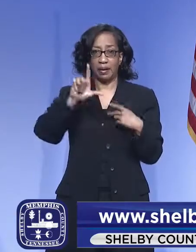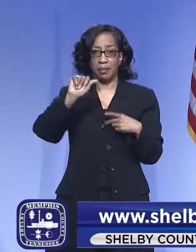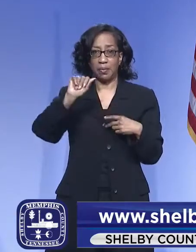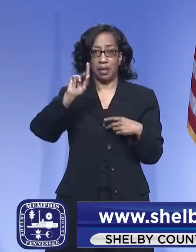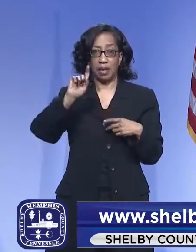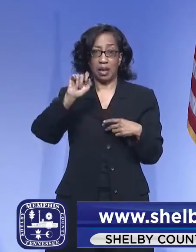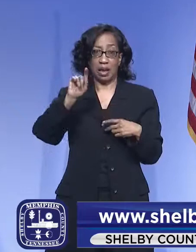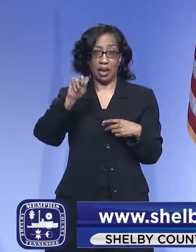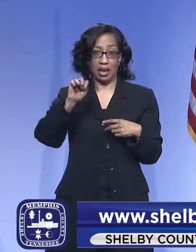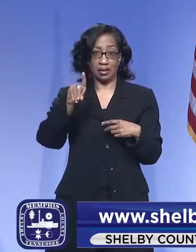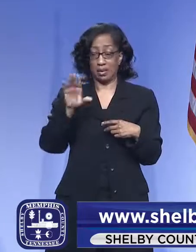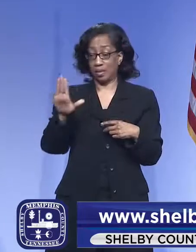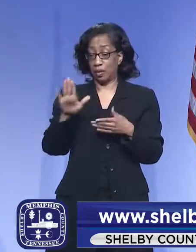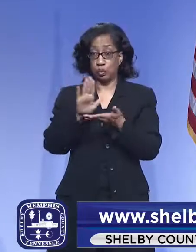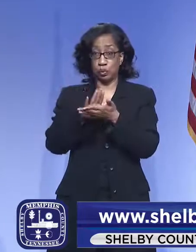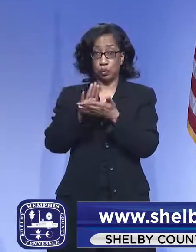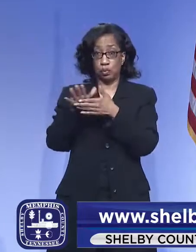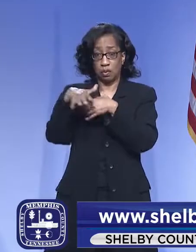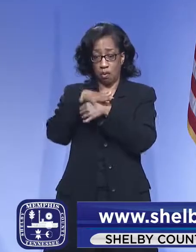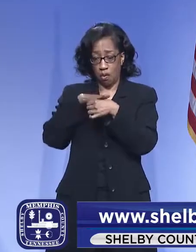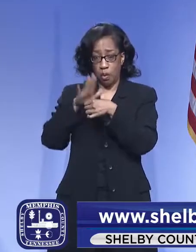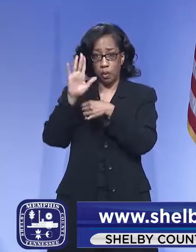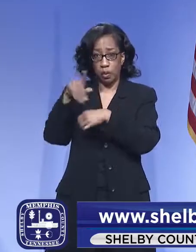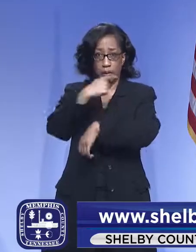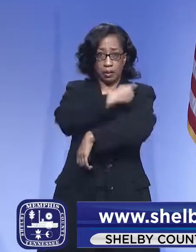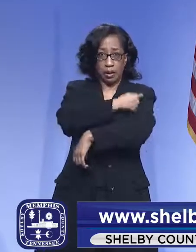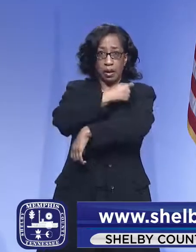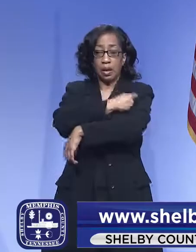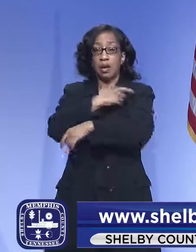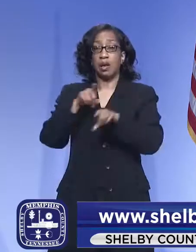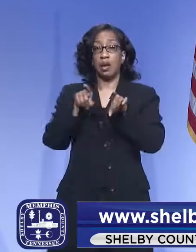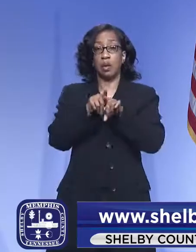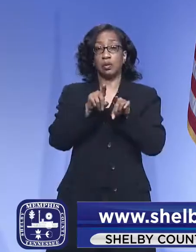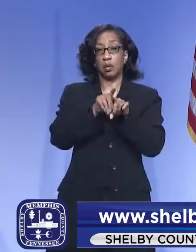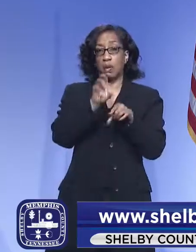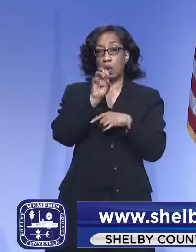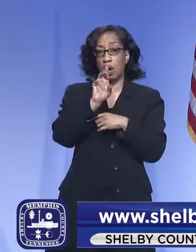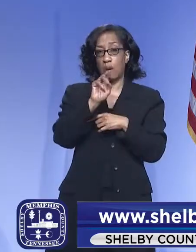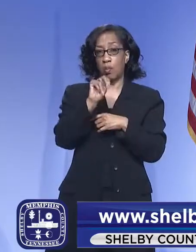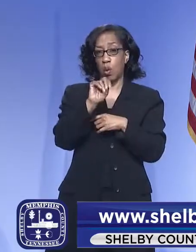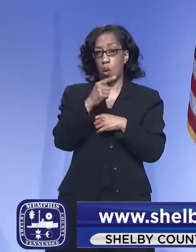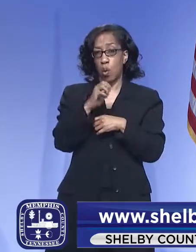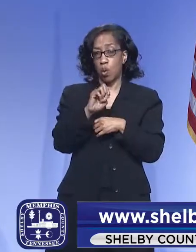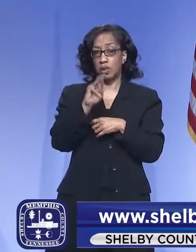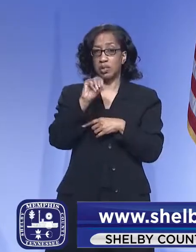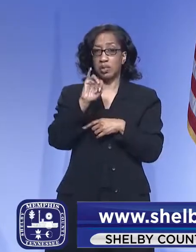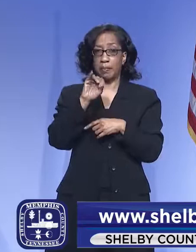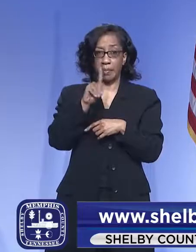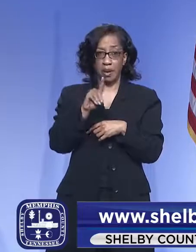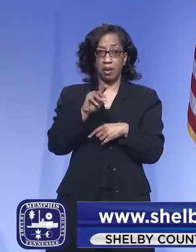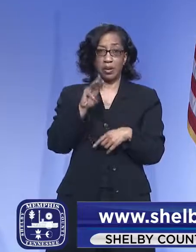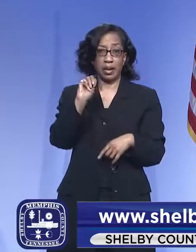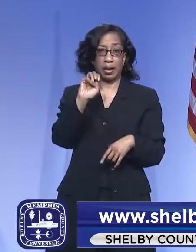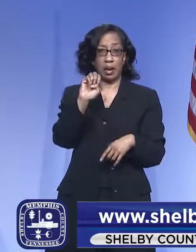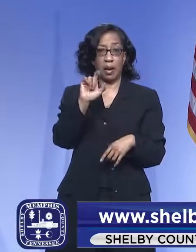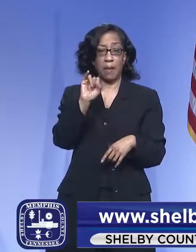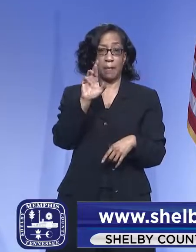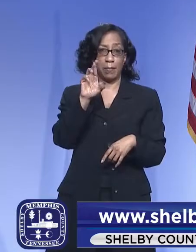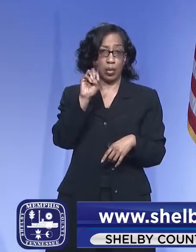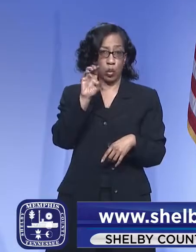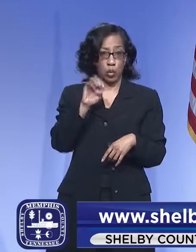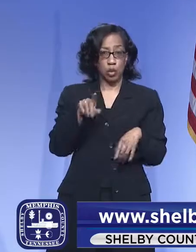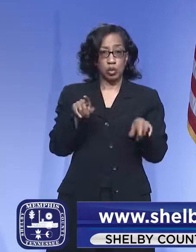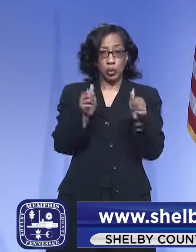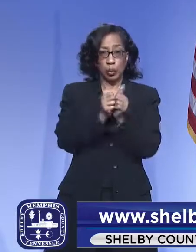1,000 pod availability in Orange Mound at the Melrose High School, and that's in partnership with the Mount Pisgah and